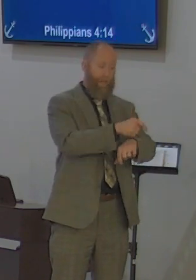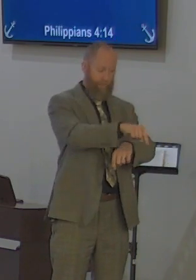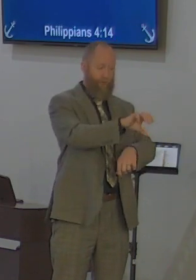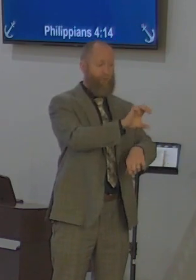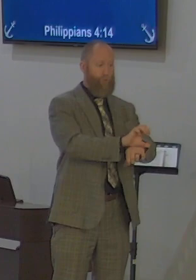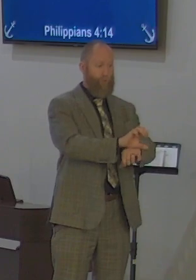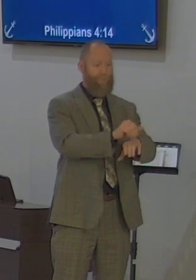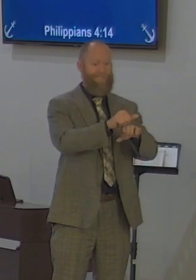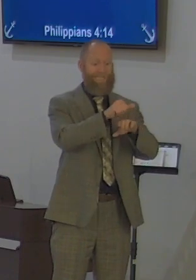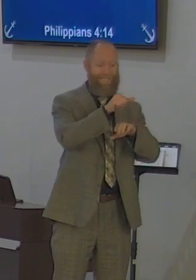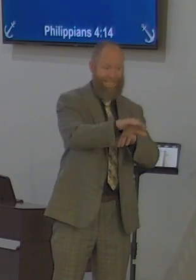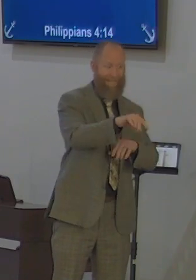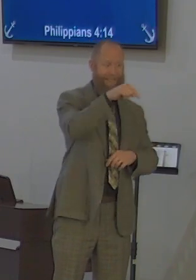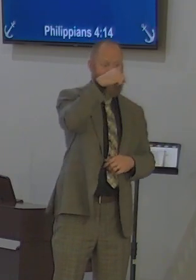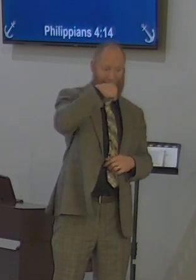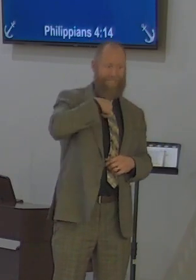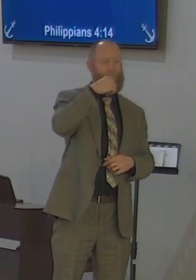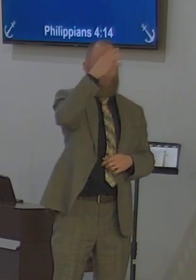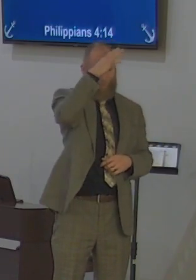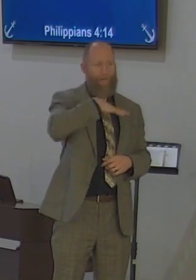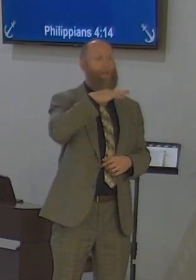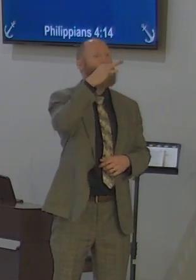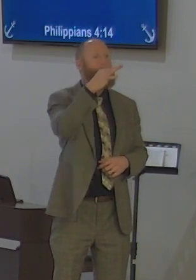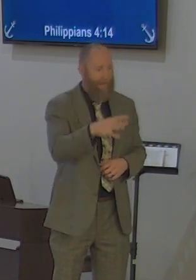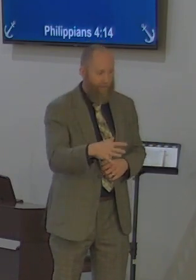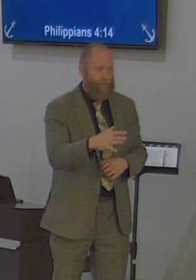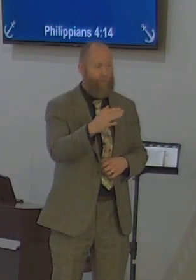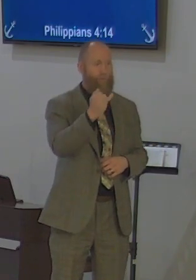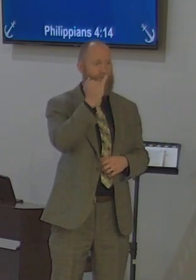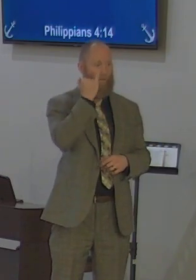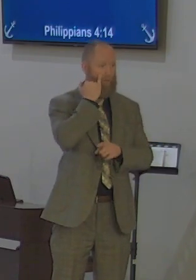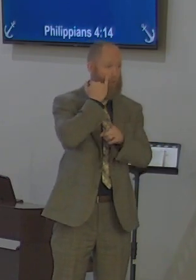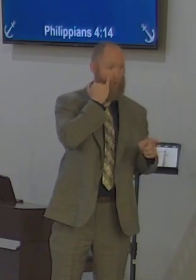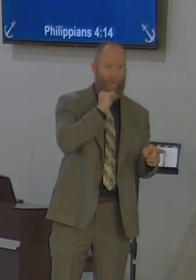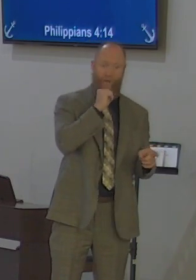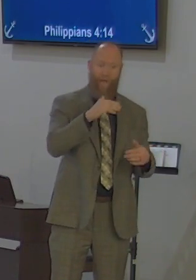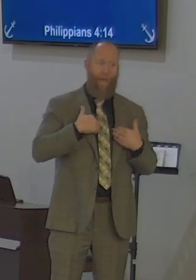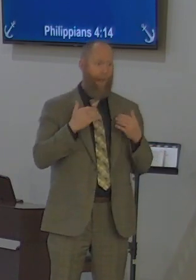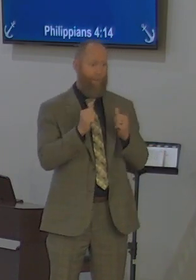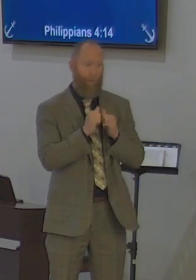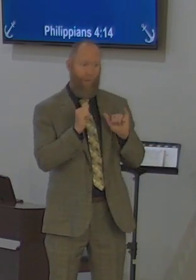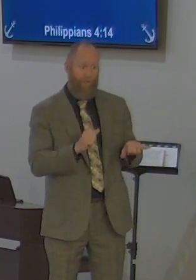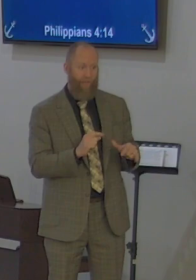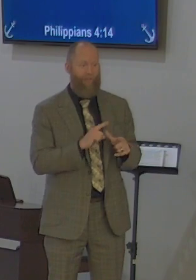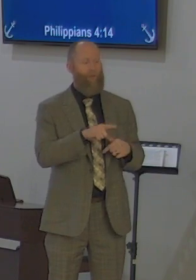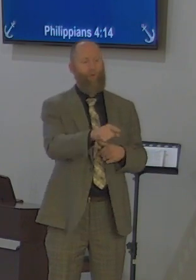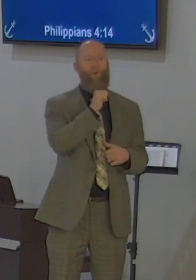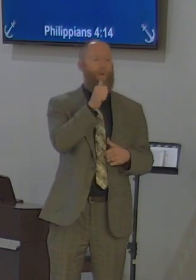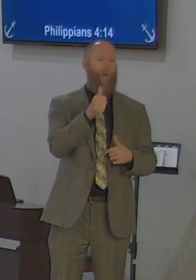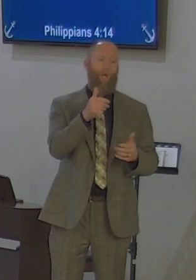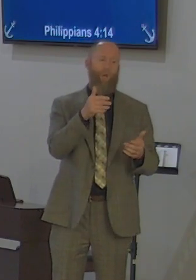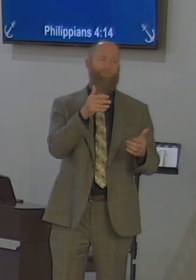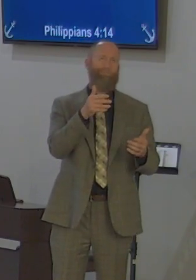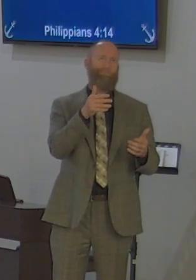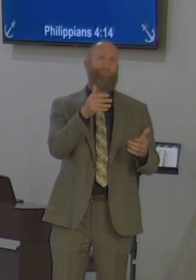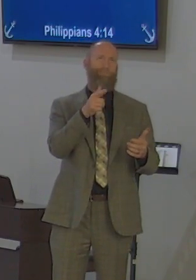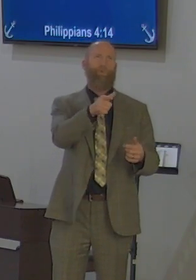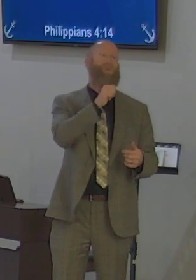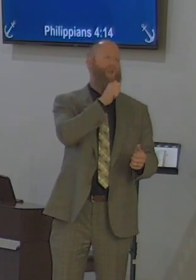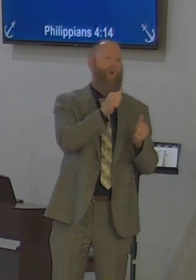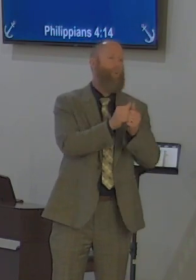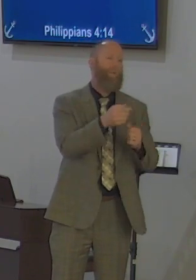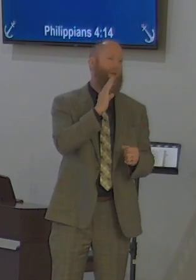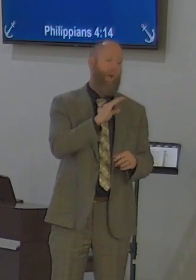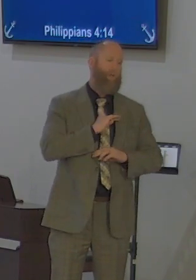And when you're discontented with Christ, nothing in his refrigerator will be appealing to you. Well, I'm